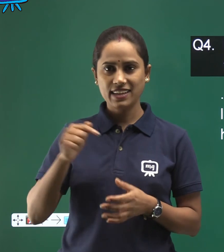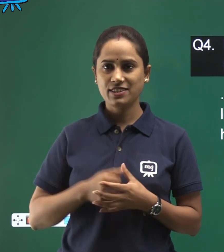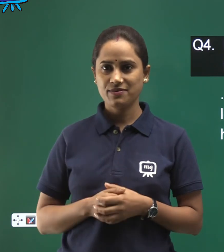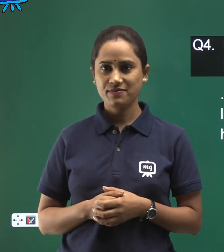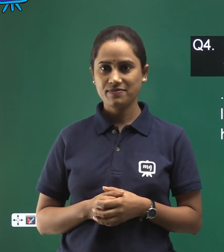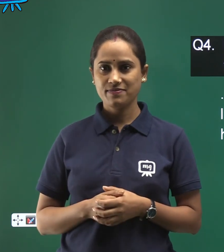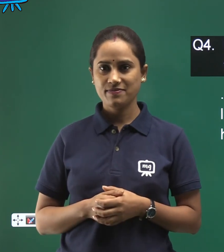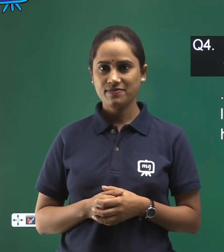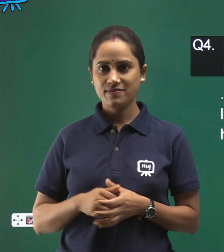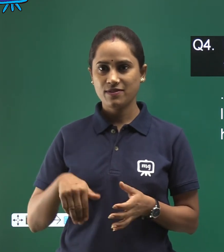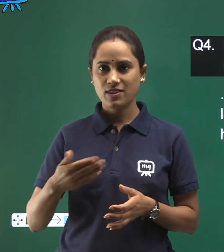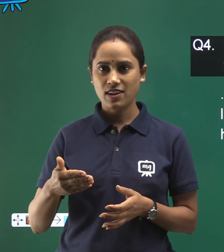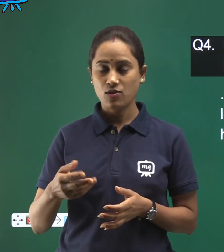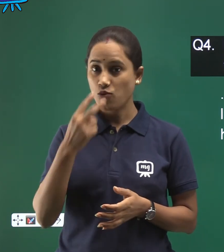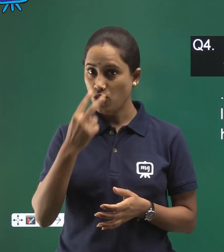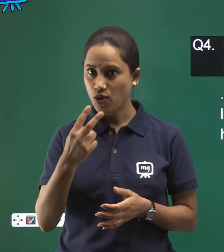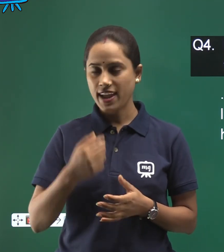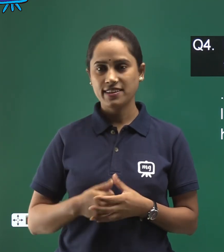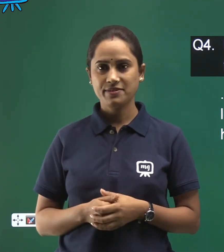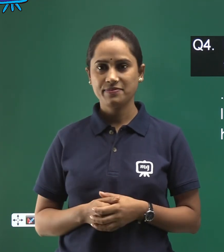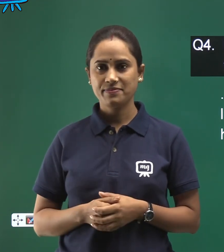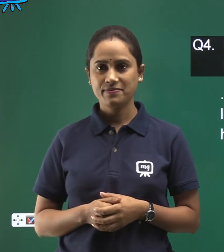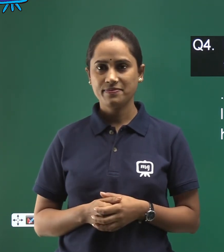Dash would look at